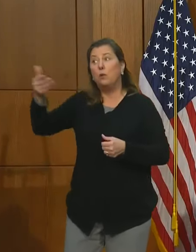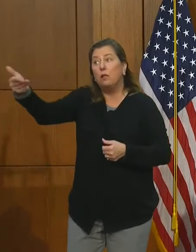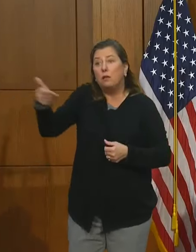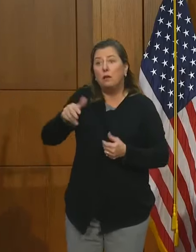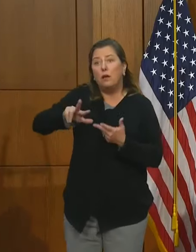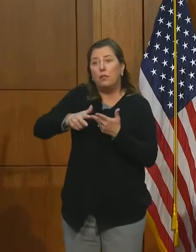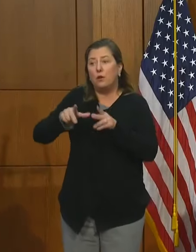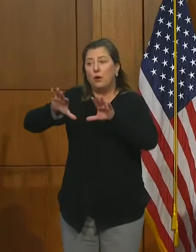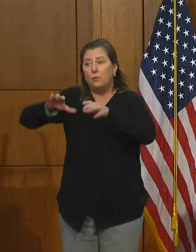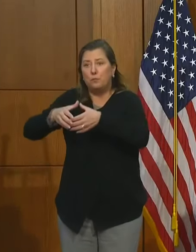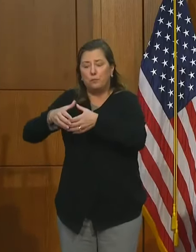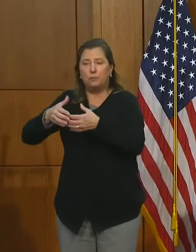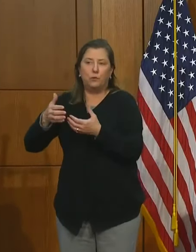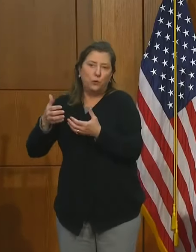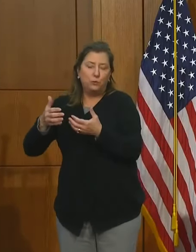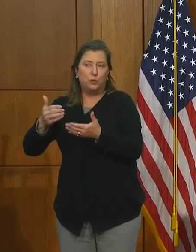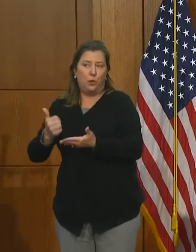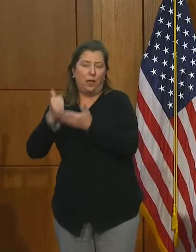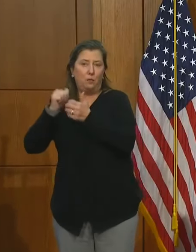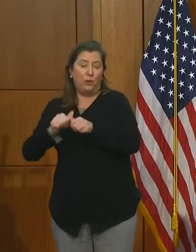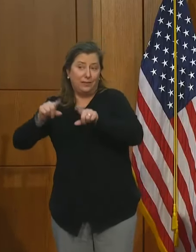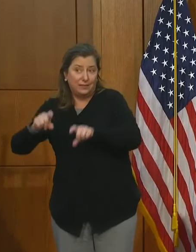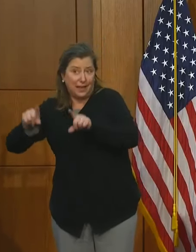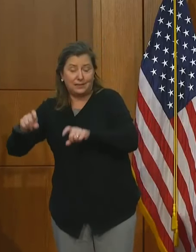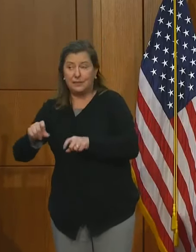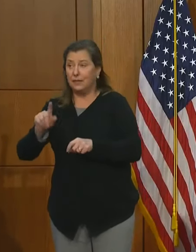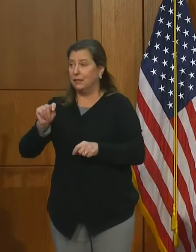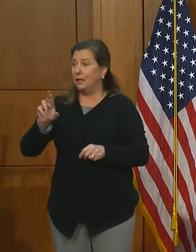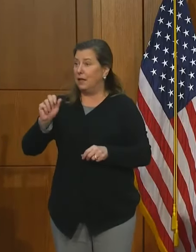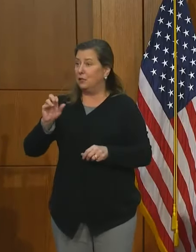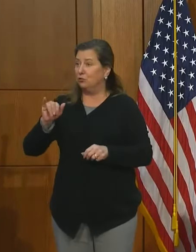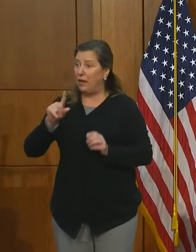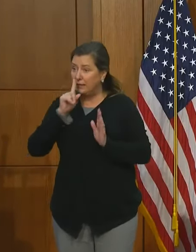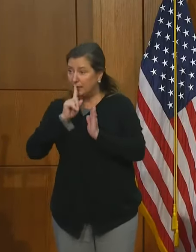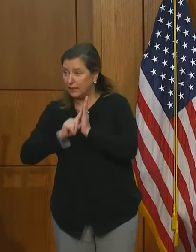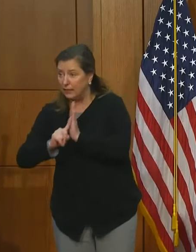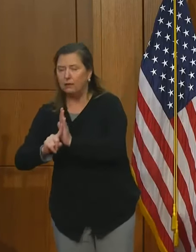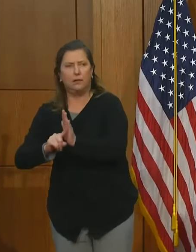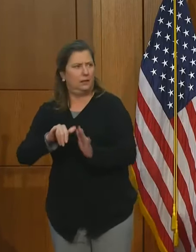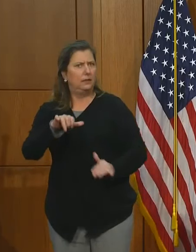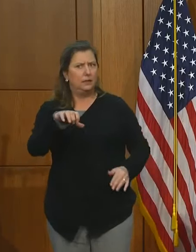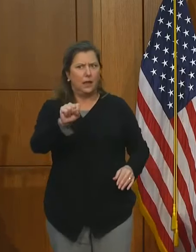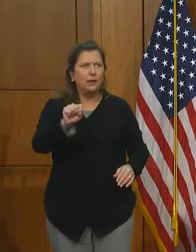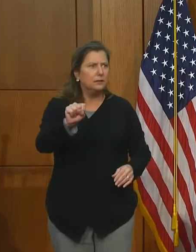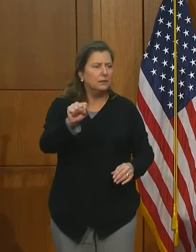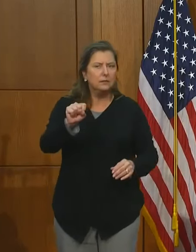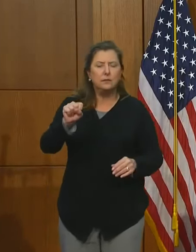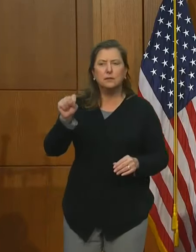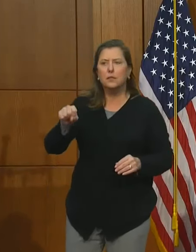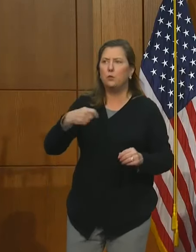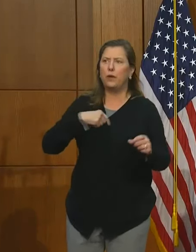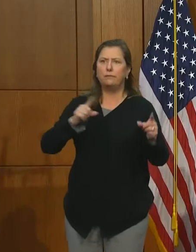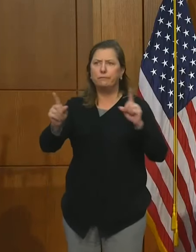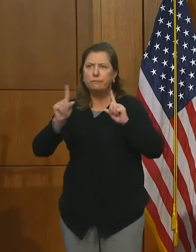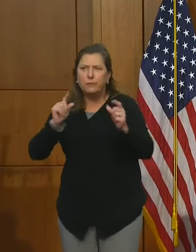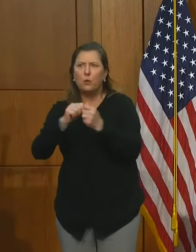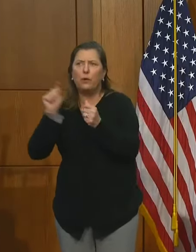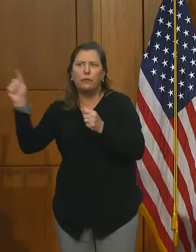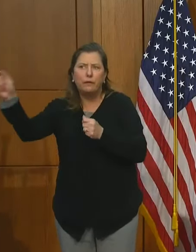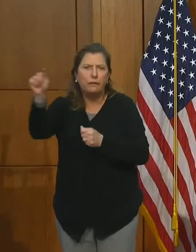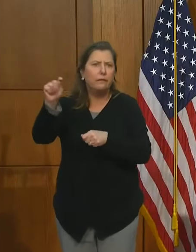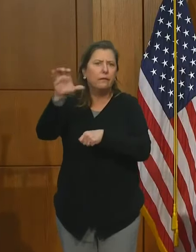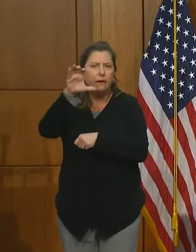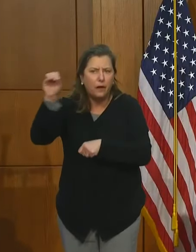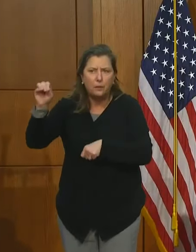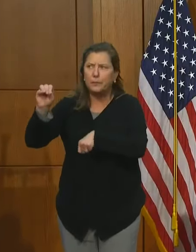vendors to help us with testing and with tracing? And the answer is absolutely yes. I mean, we've heard from hundreds of companies and consultants that